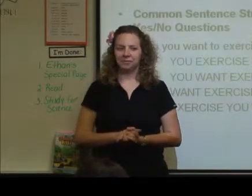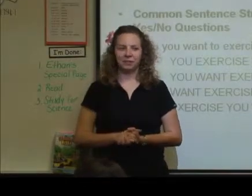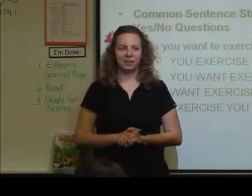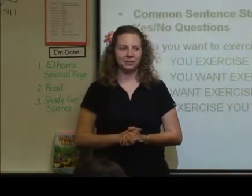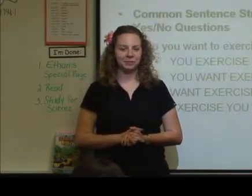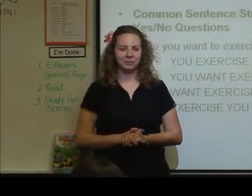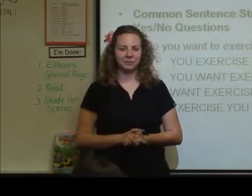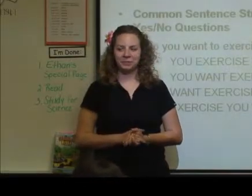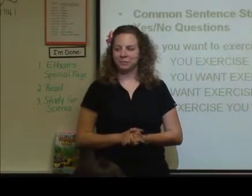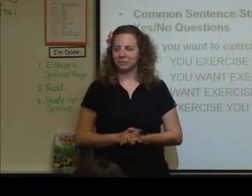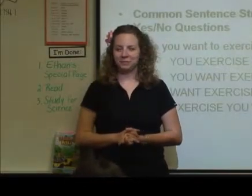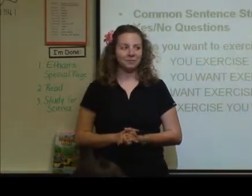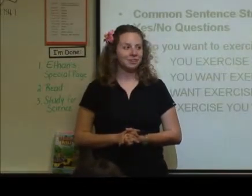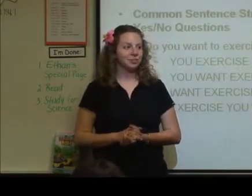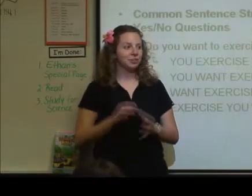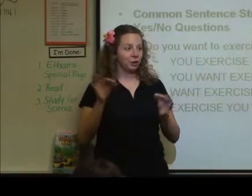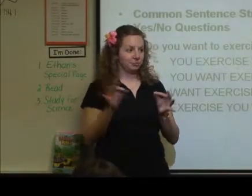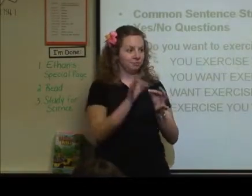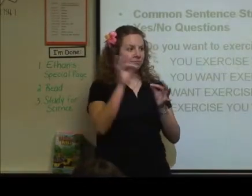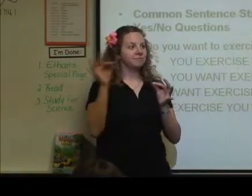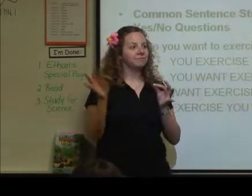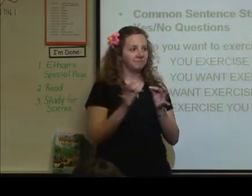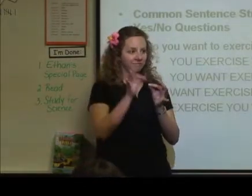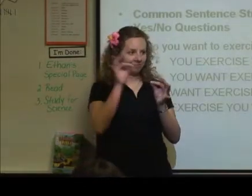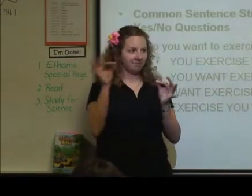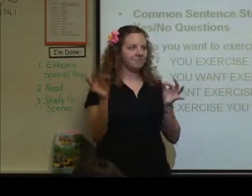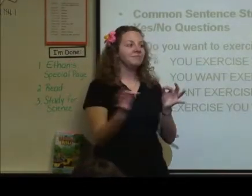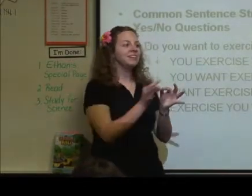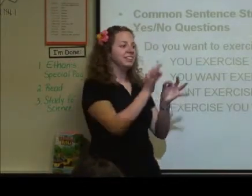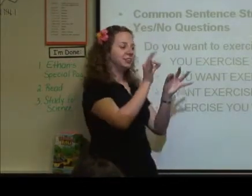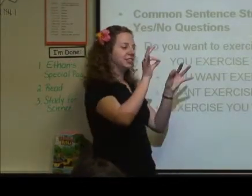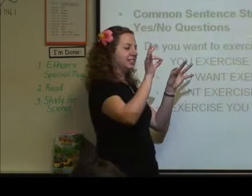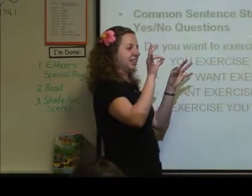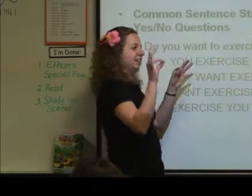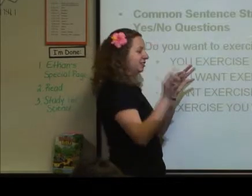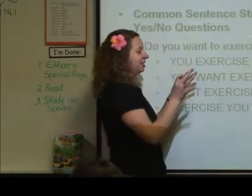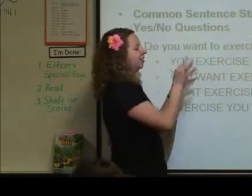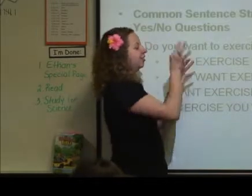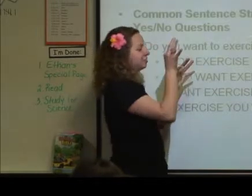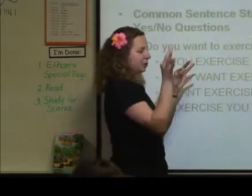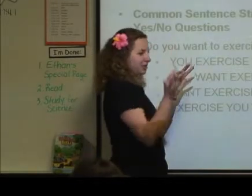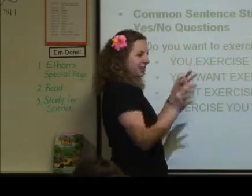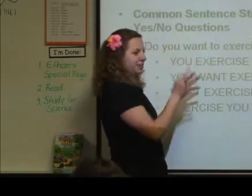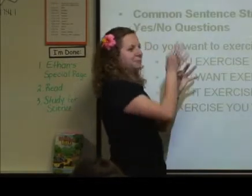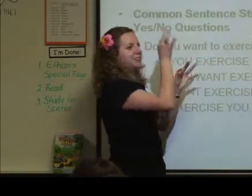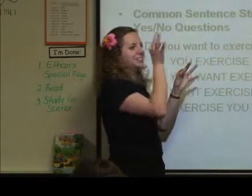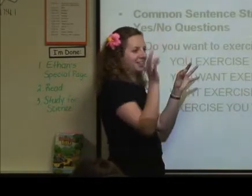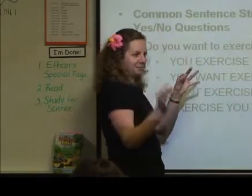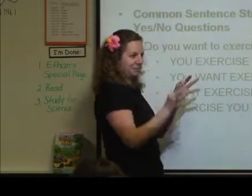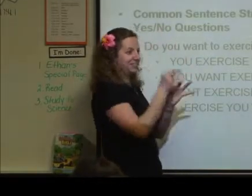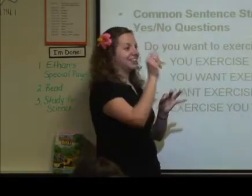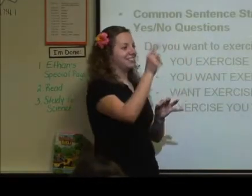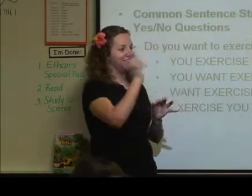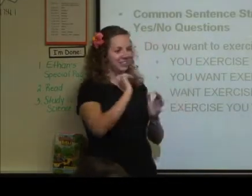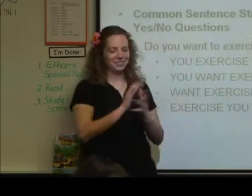What else? How about sew? So. You use one. So it's like taking your needle and putting it together, putting it together, putting it together. Good